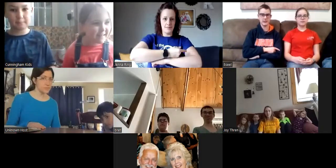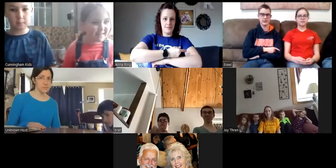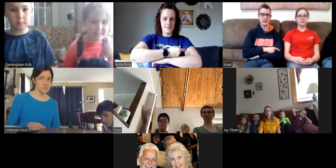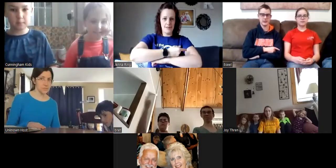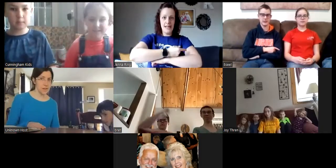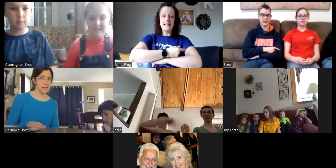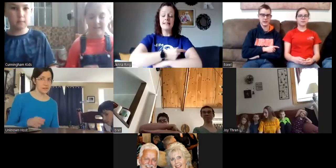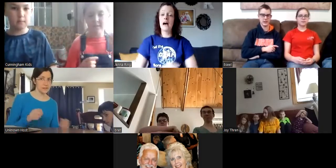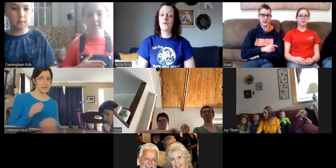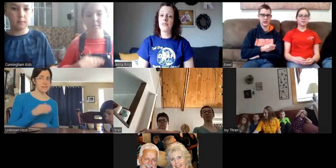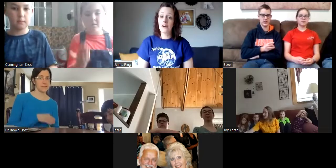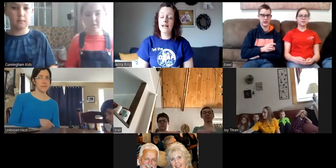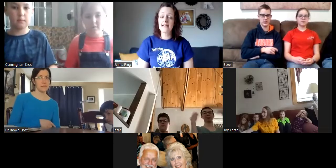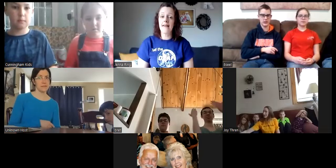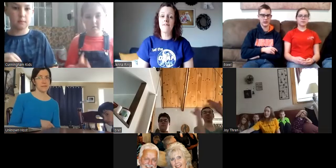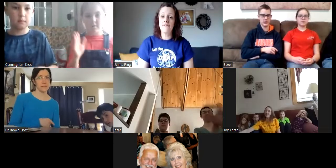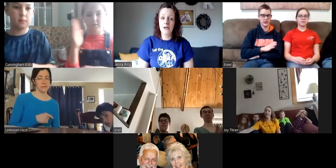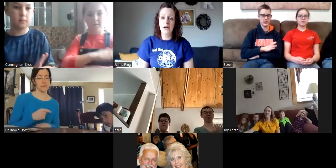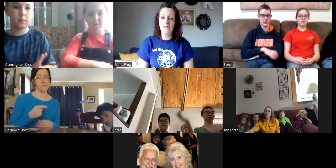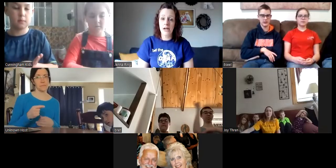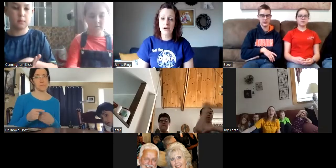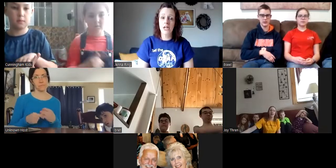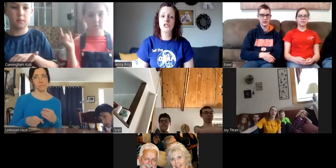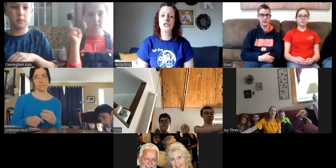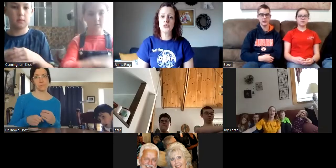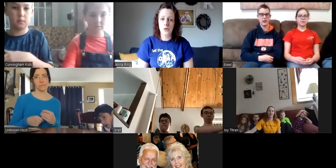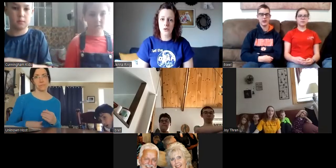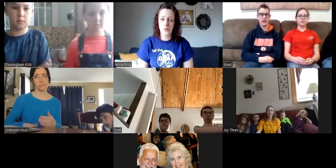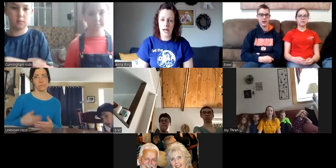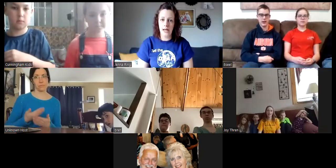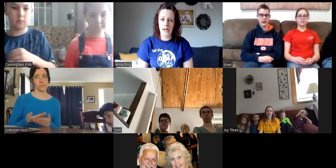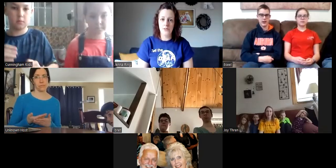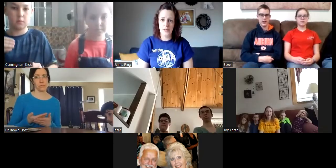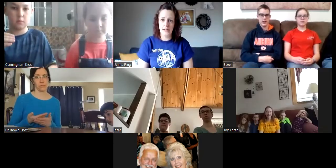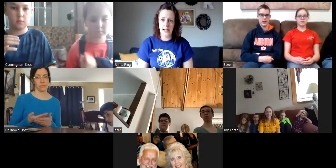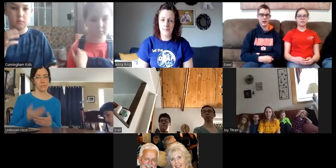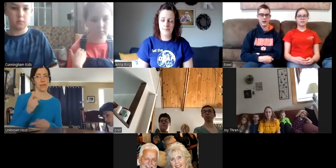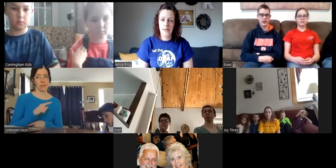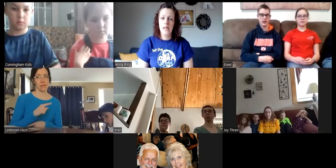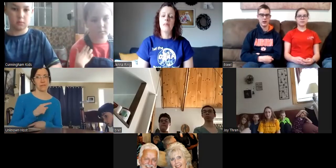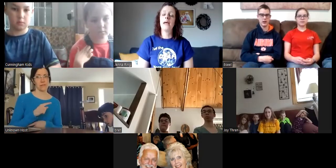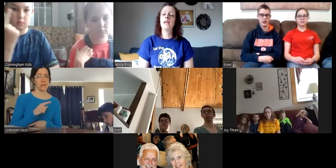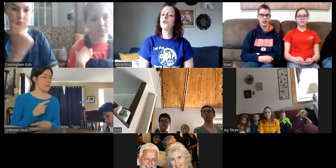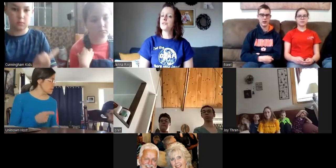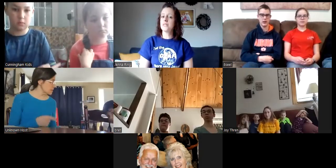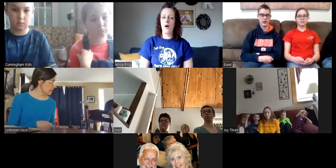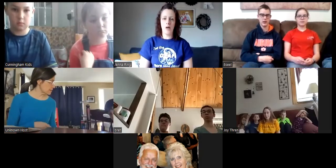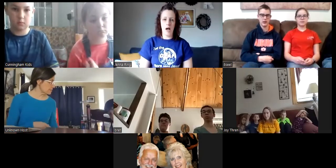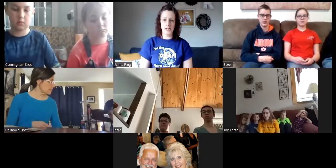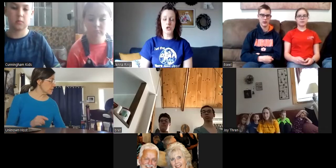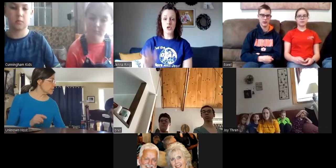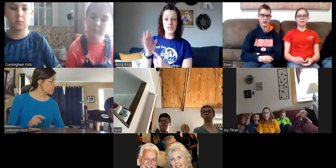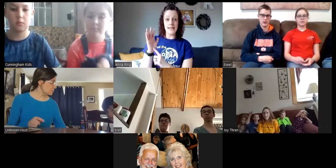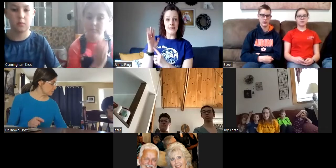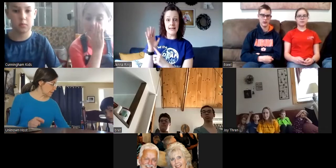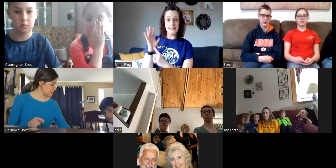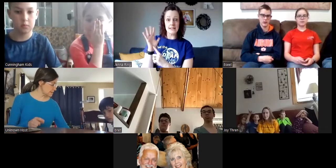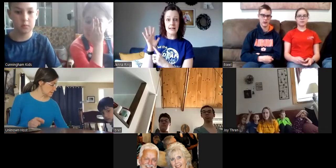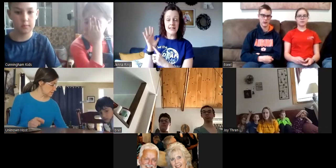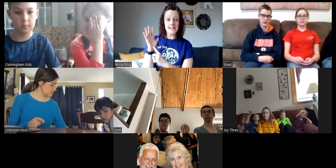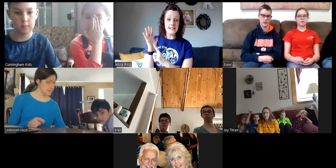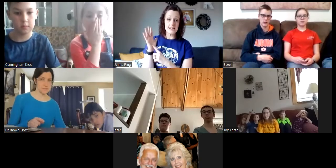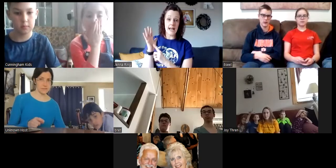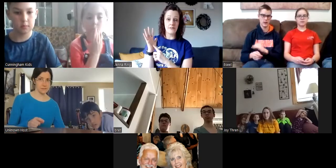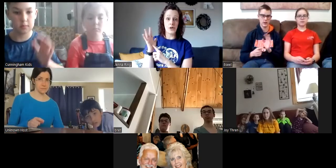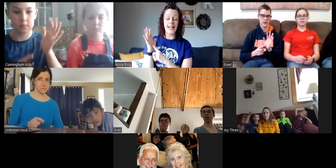birthday. Now, there is a very, very shortened way of doing that. And you'll see all kinds. You'll see